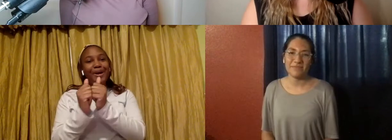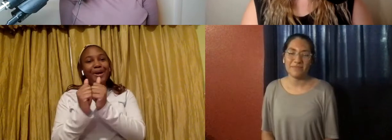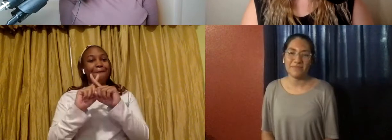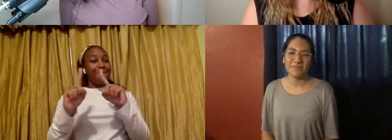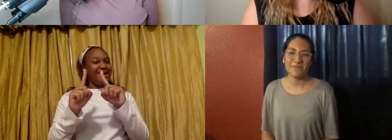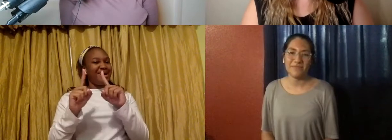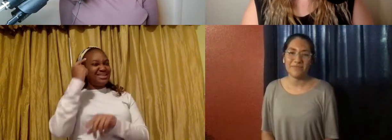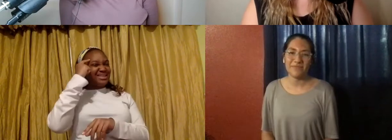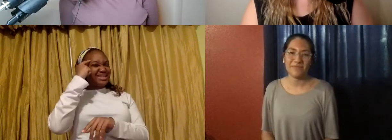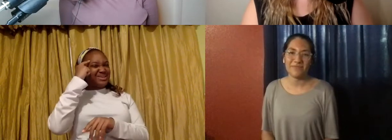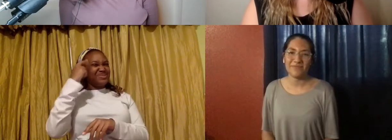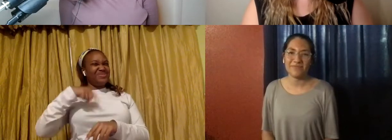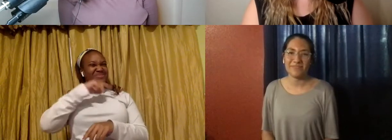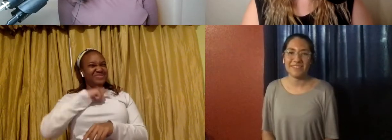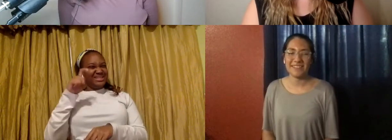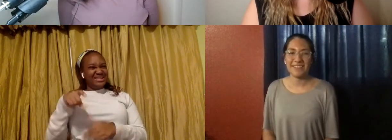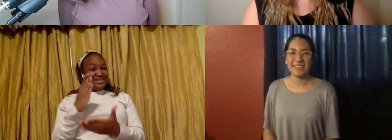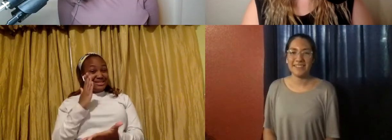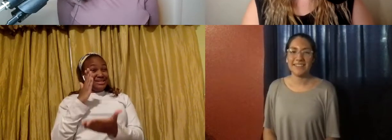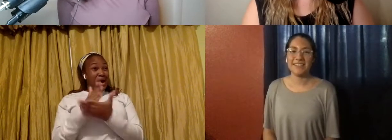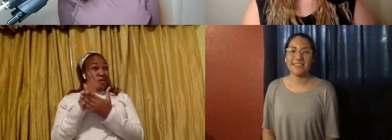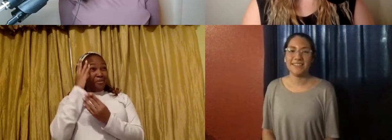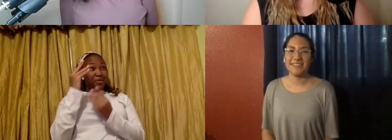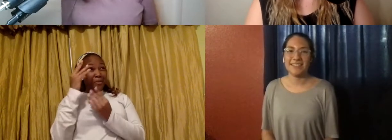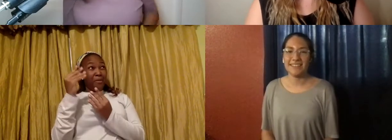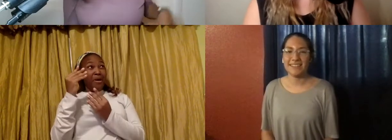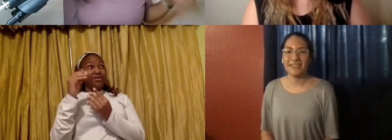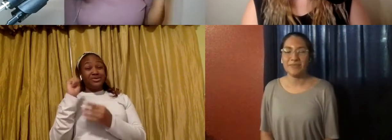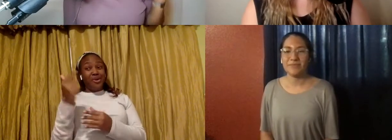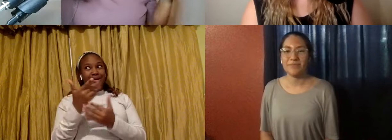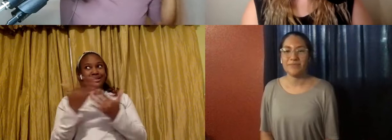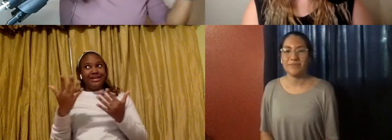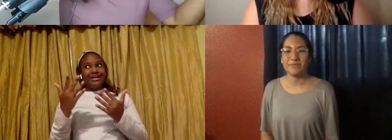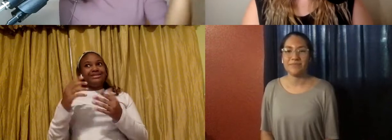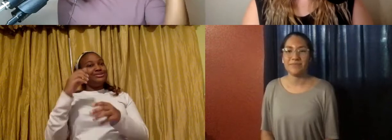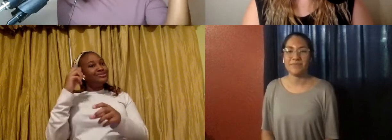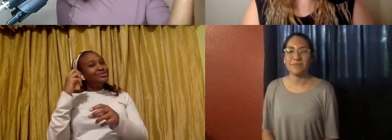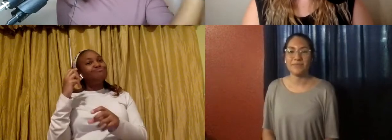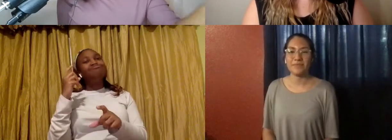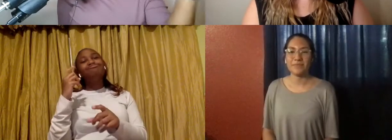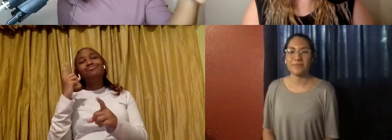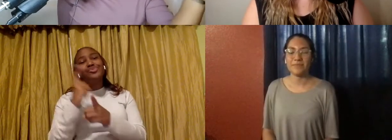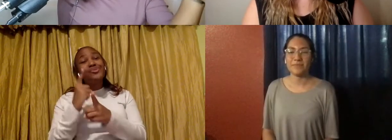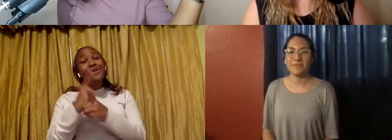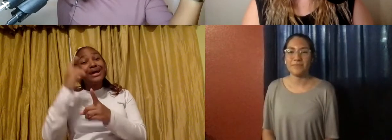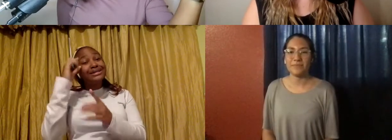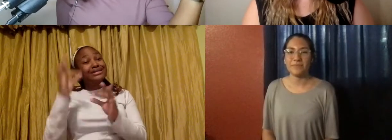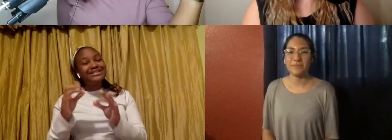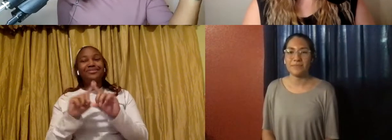and think about whether or not that was always the right decision. However, it's great, given us some amazing